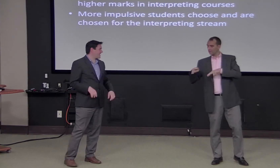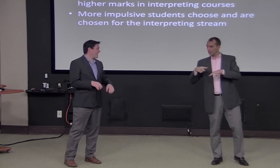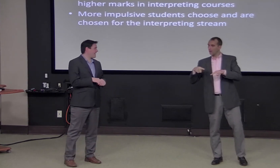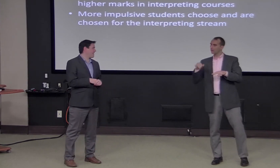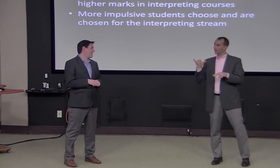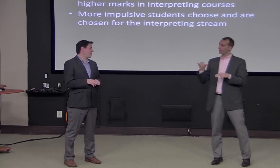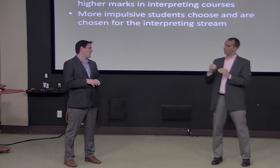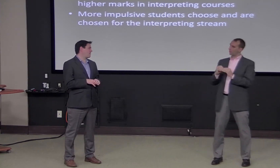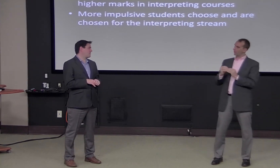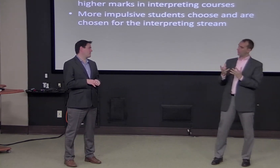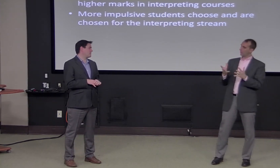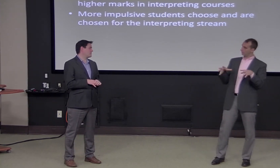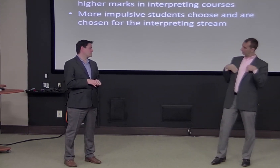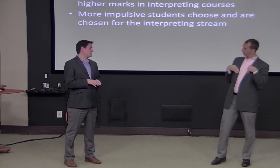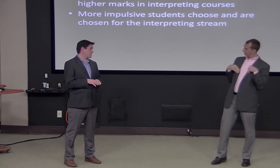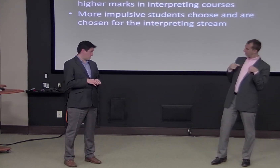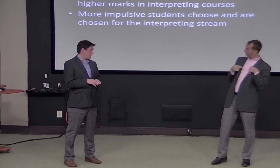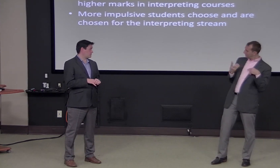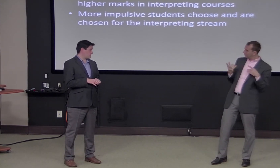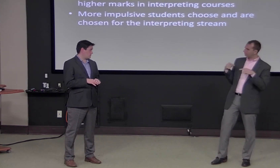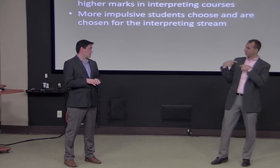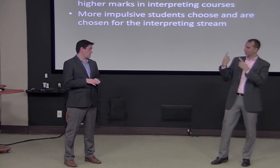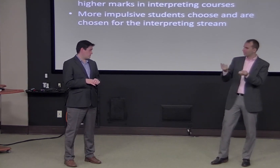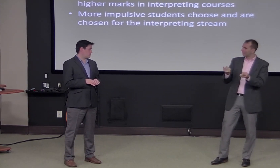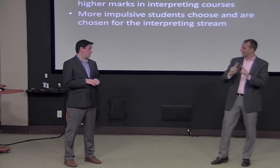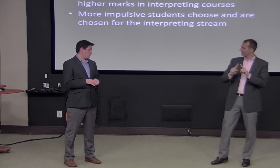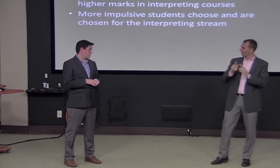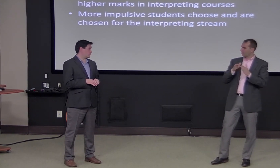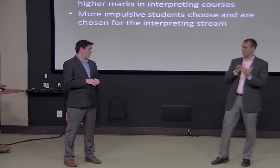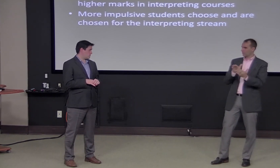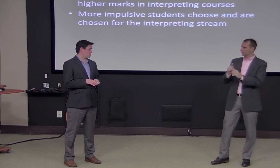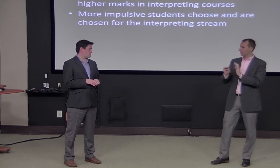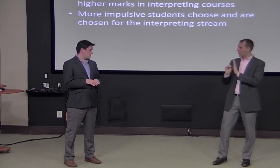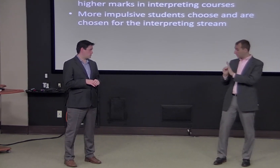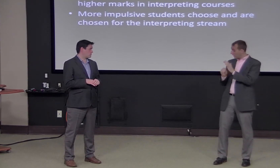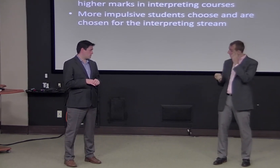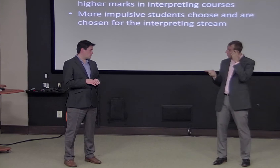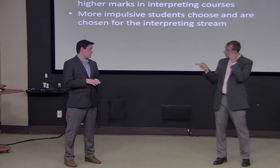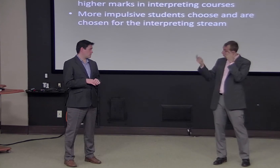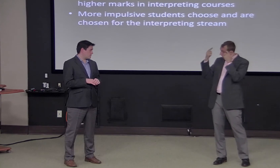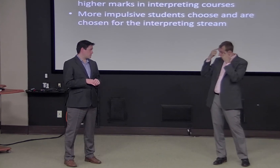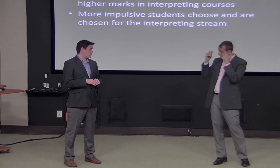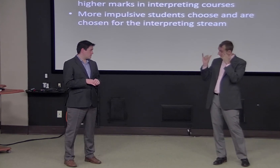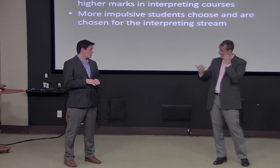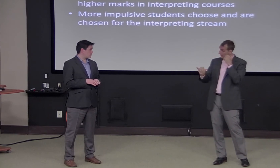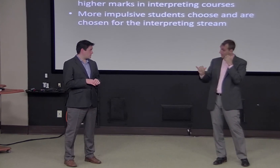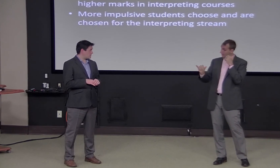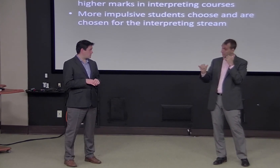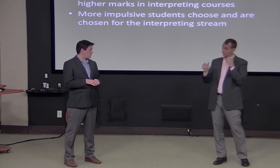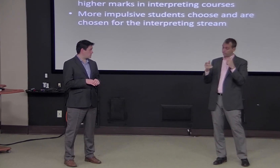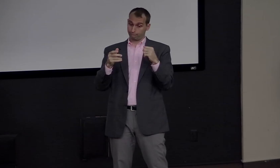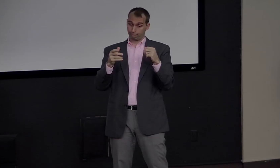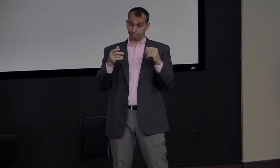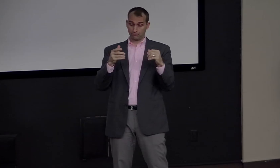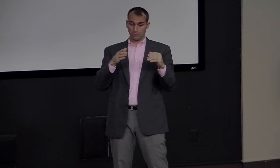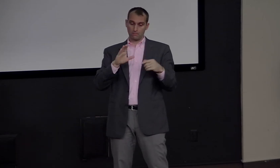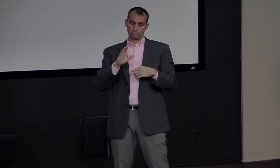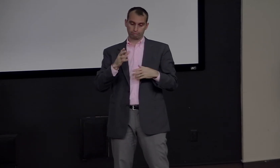language. We do see that, and that's typically more acceptable. There are different approaches, different models of this, of course, but do you think